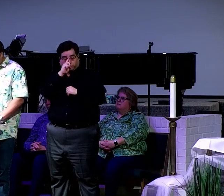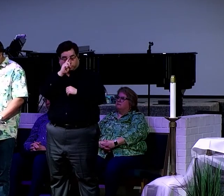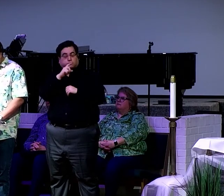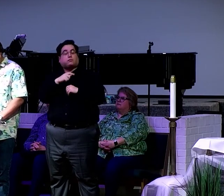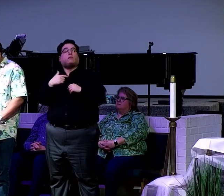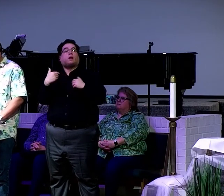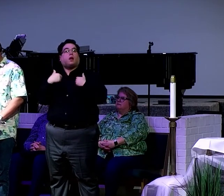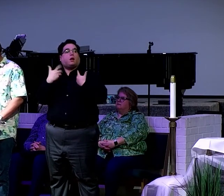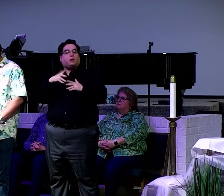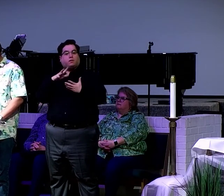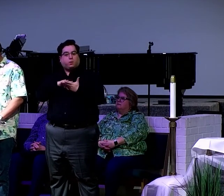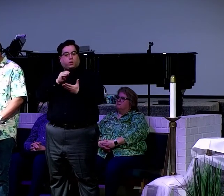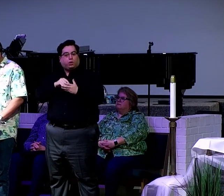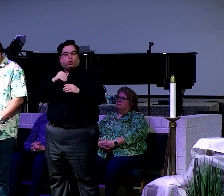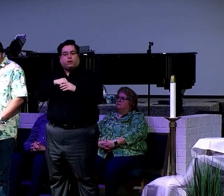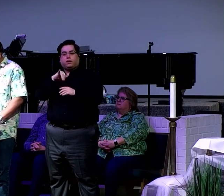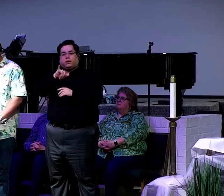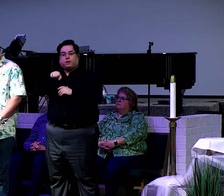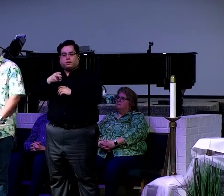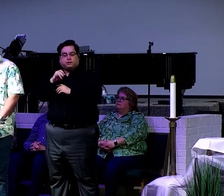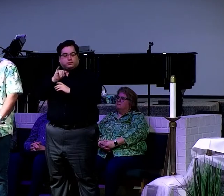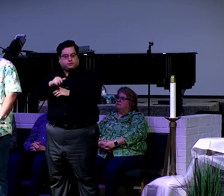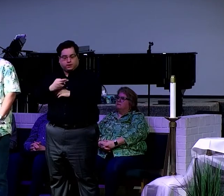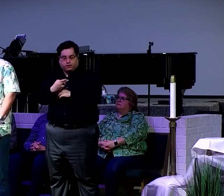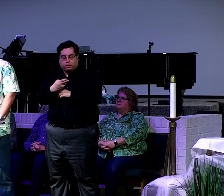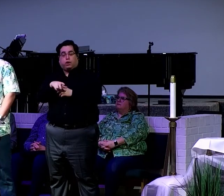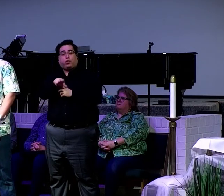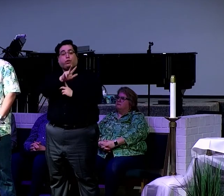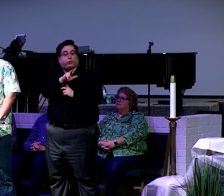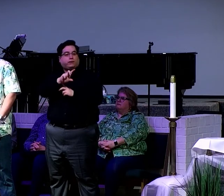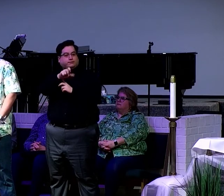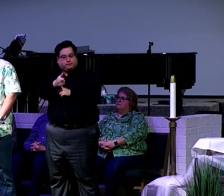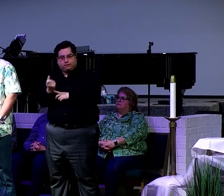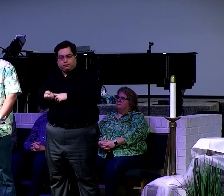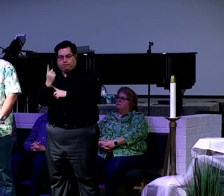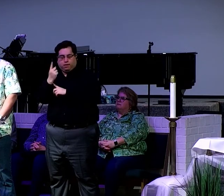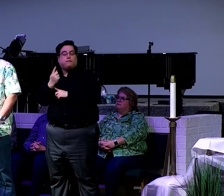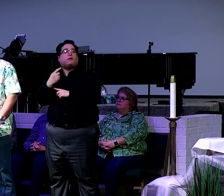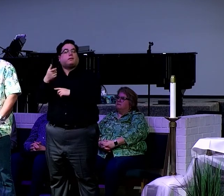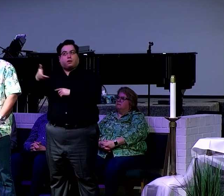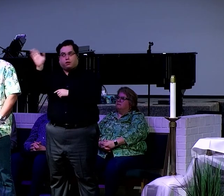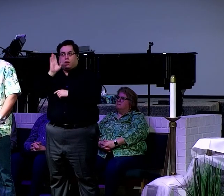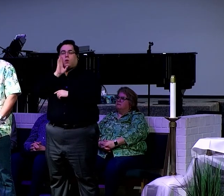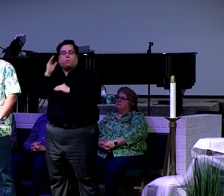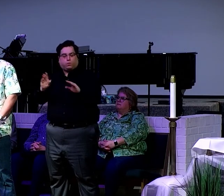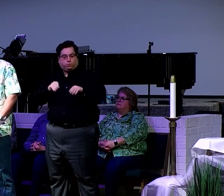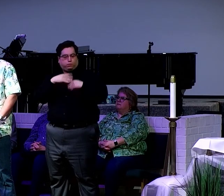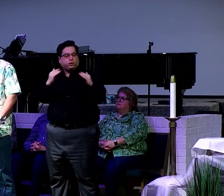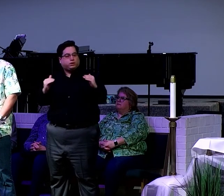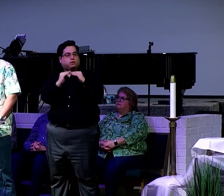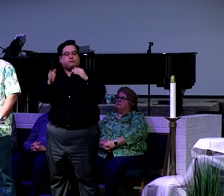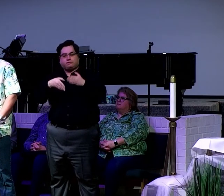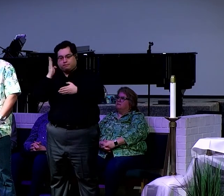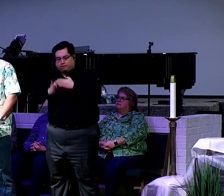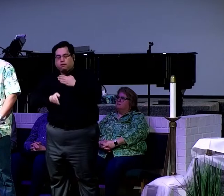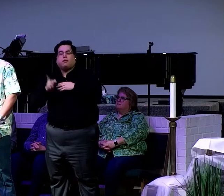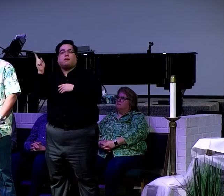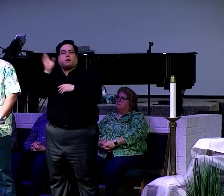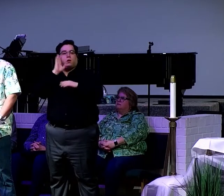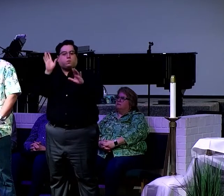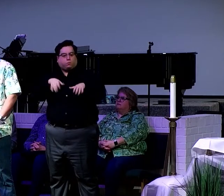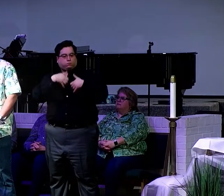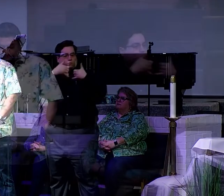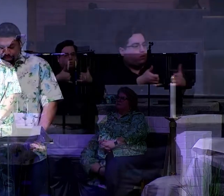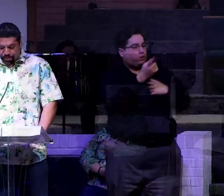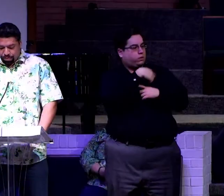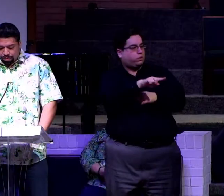I have learned in Isaiah 3, 10, and 11 that God will bring justice in the end, and he will reward those who remain